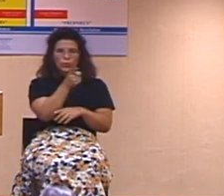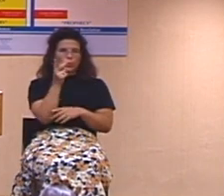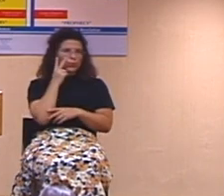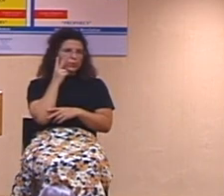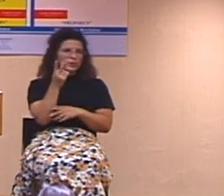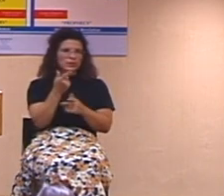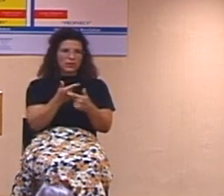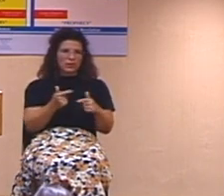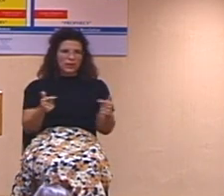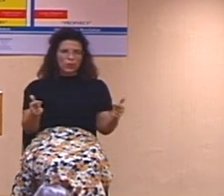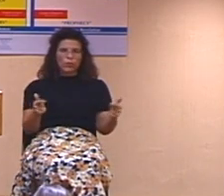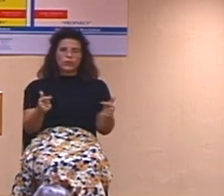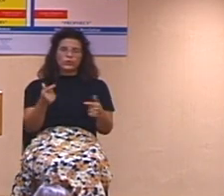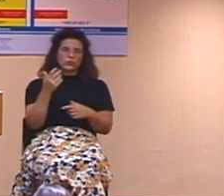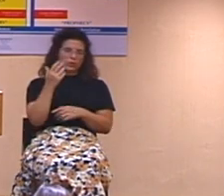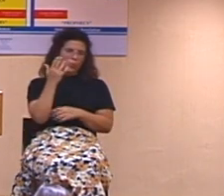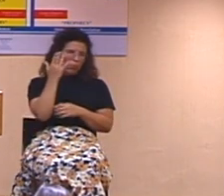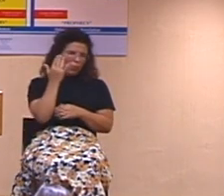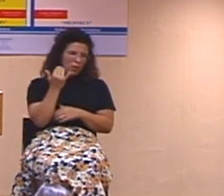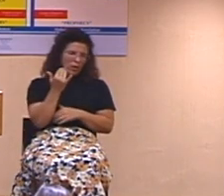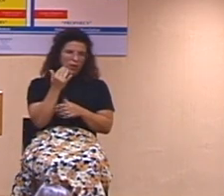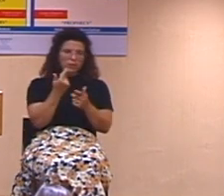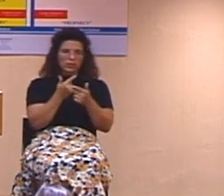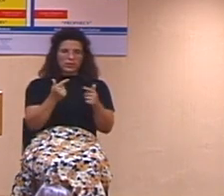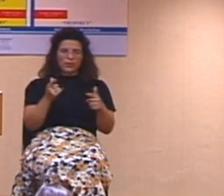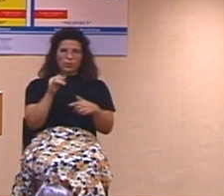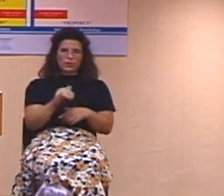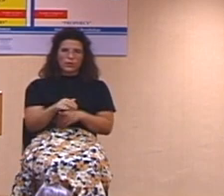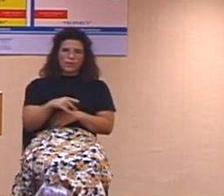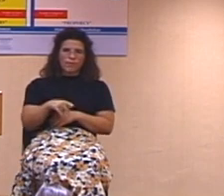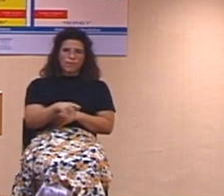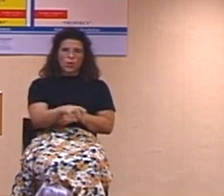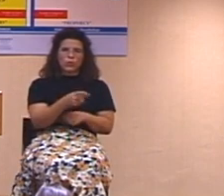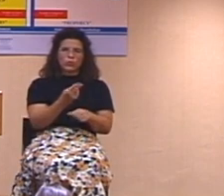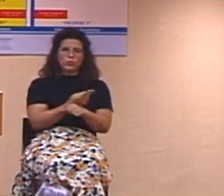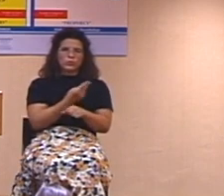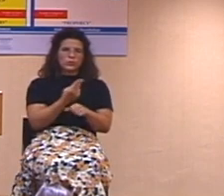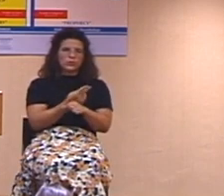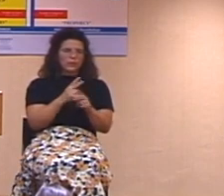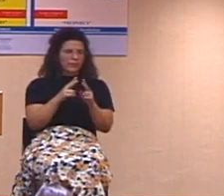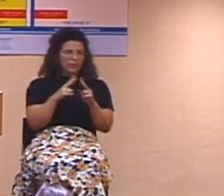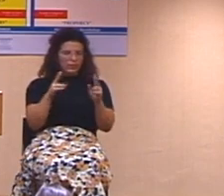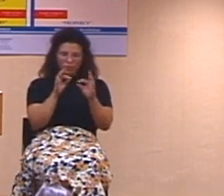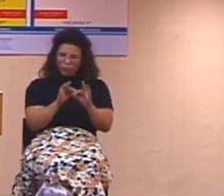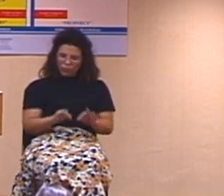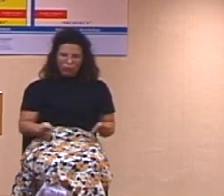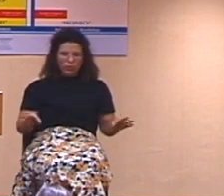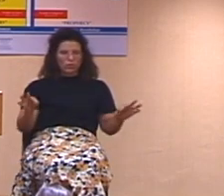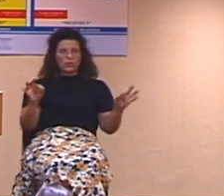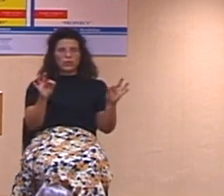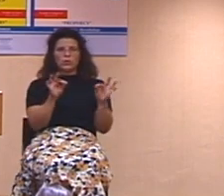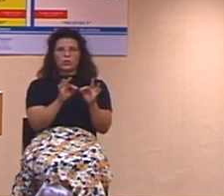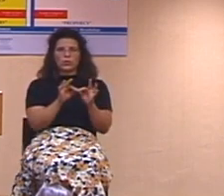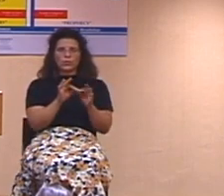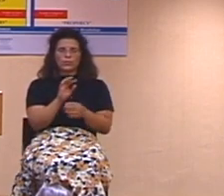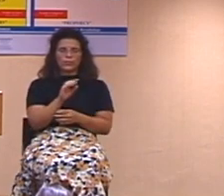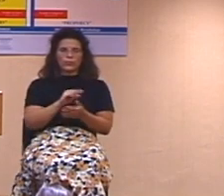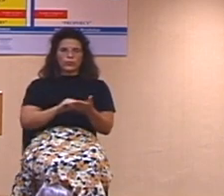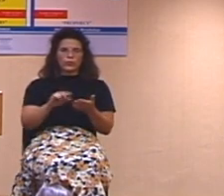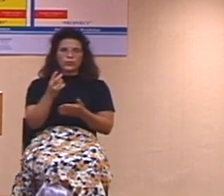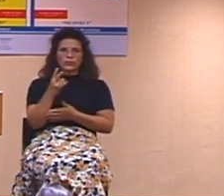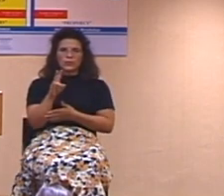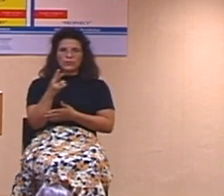the language that Paul uses is very critical. Verse